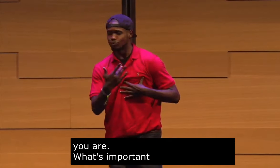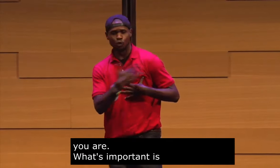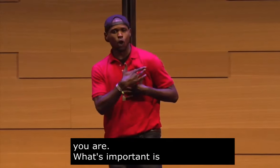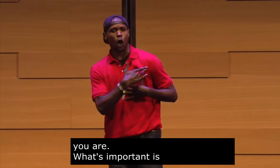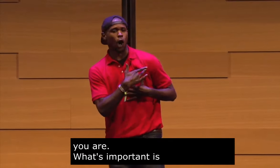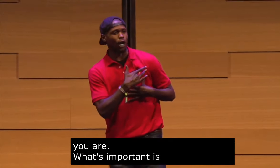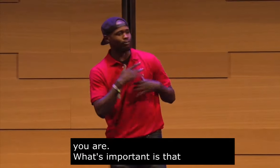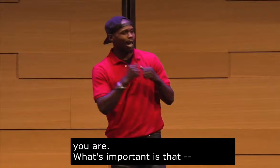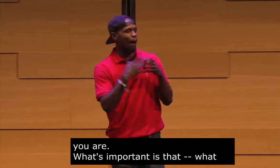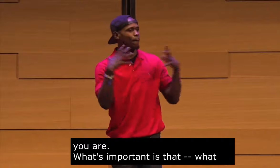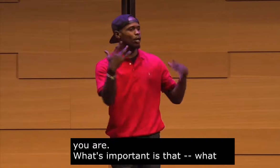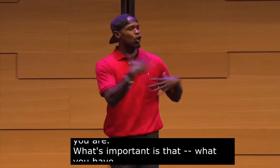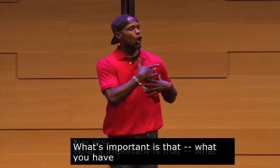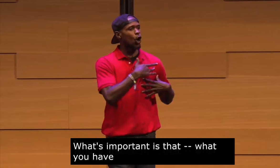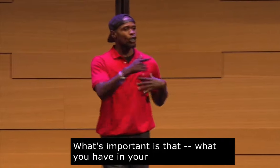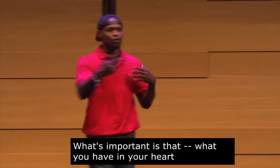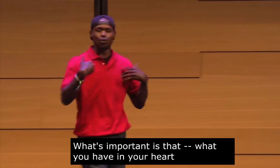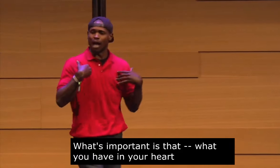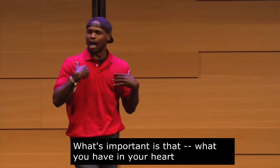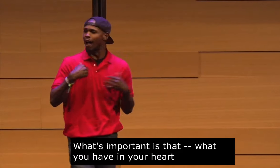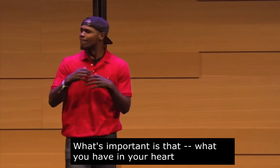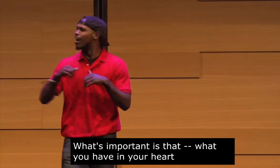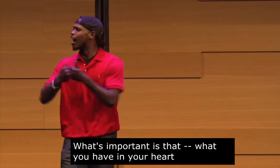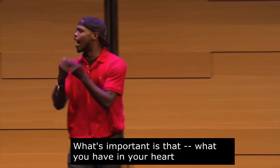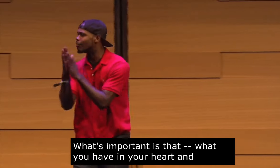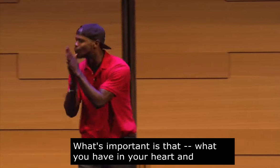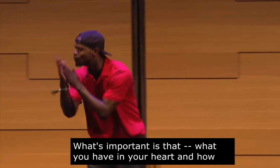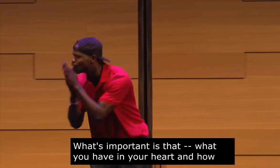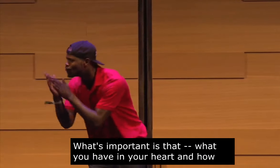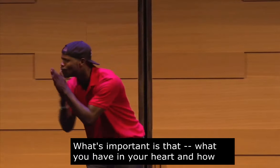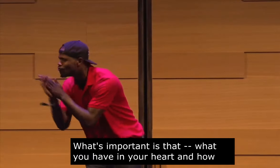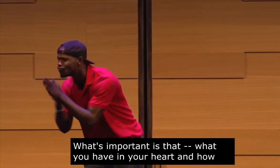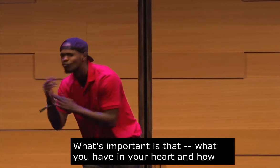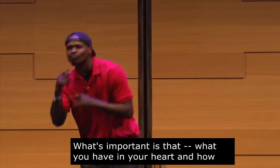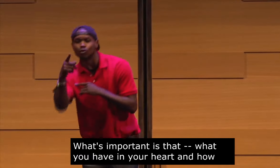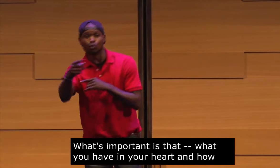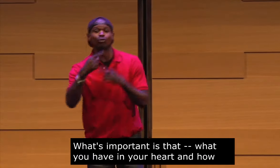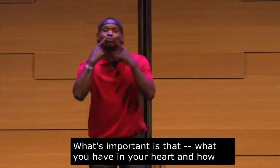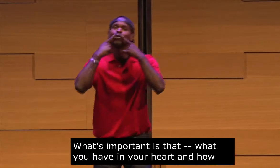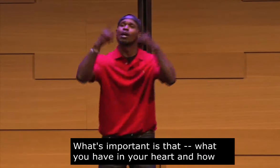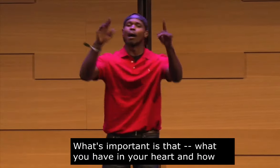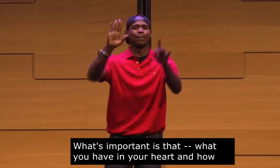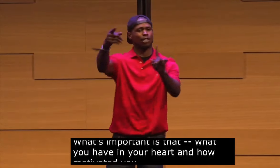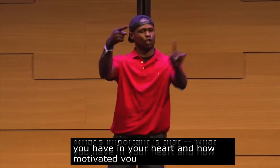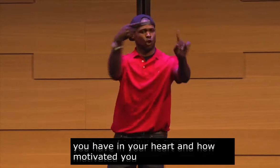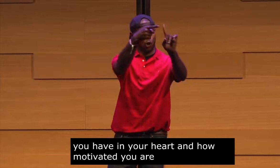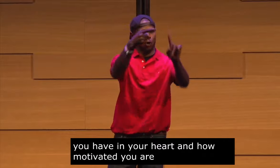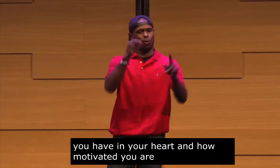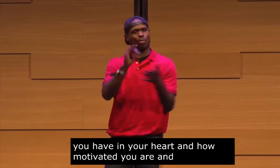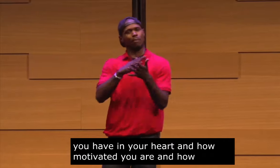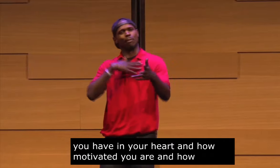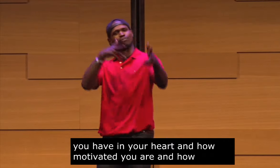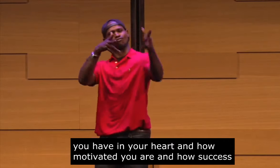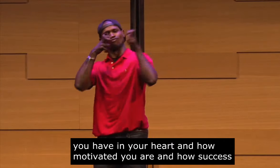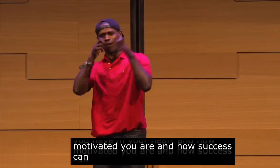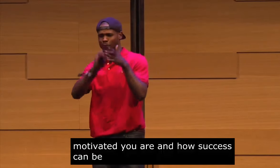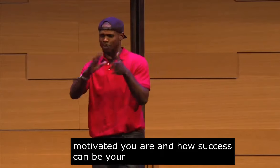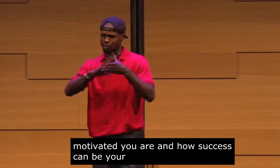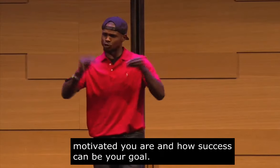that what you have in your heart and how motivated you are and how success can be